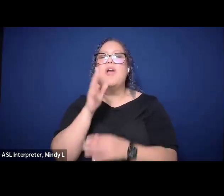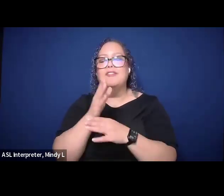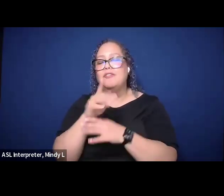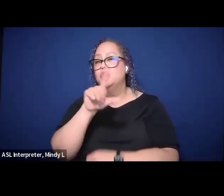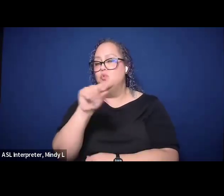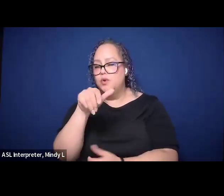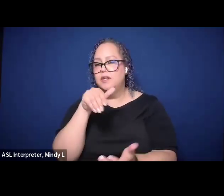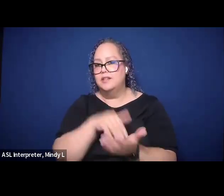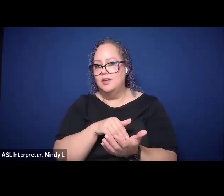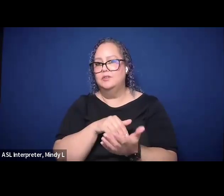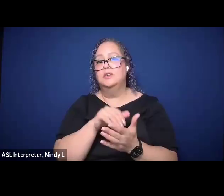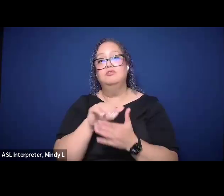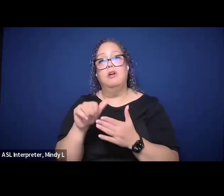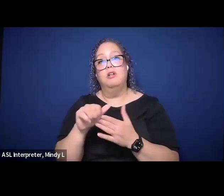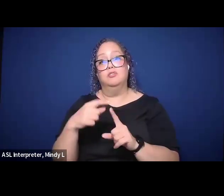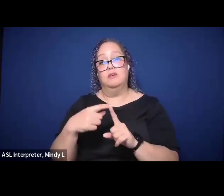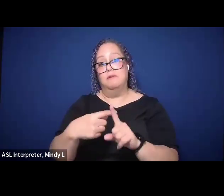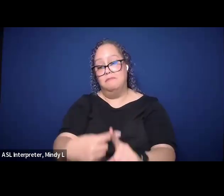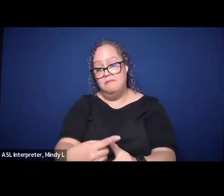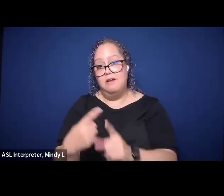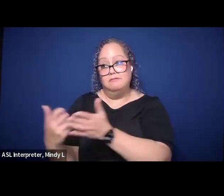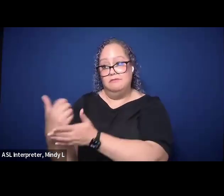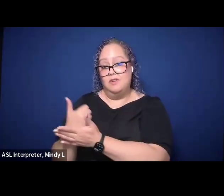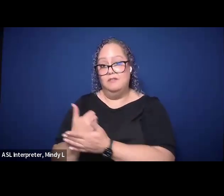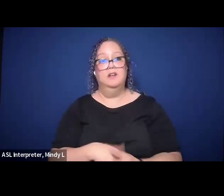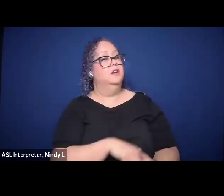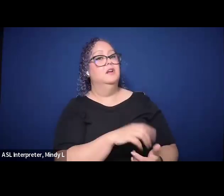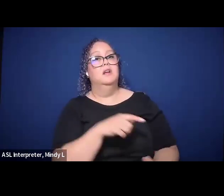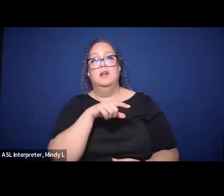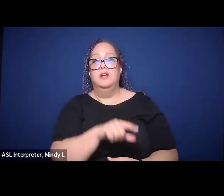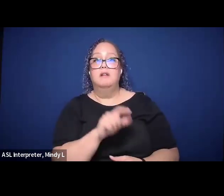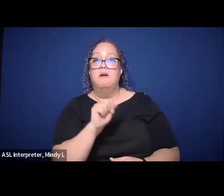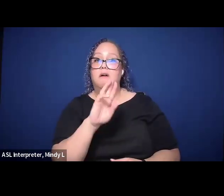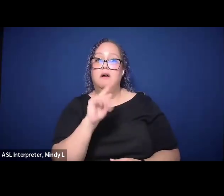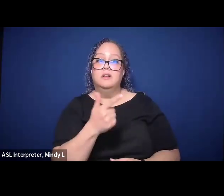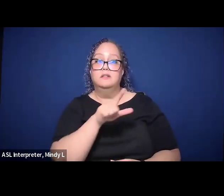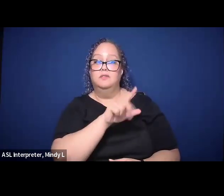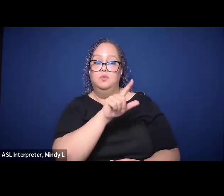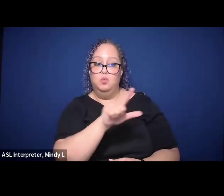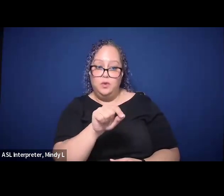of 2025, I closed a single contract for $60,000.